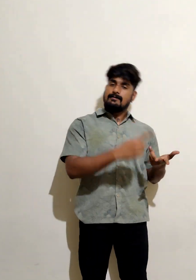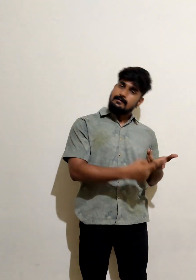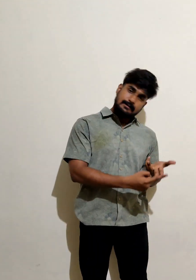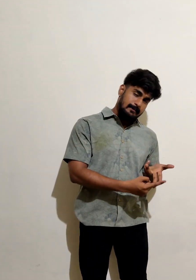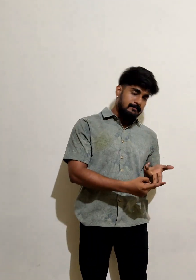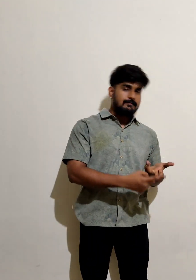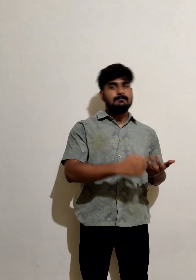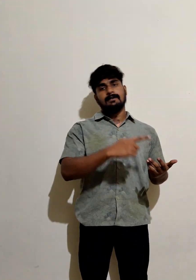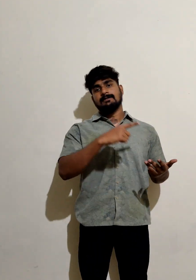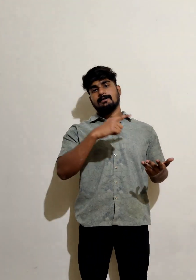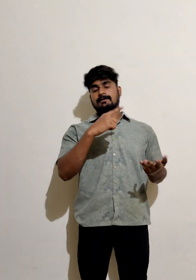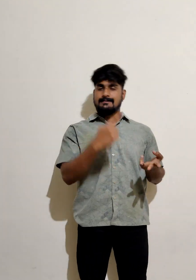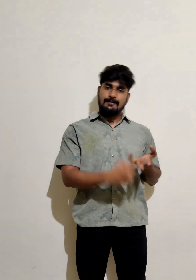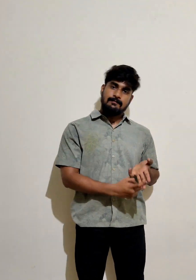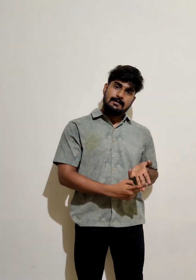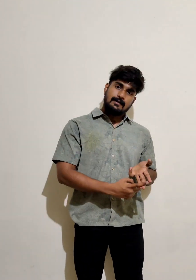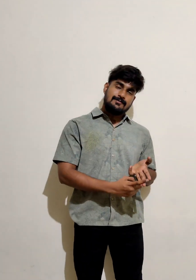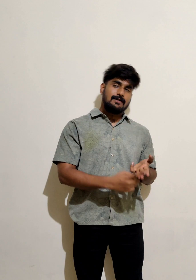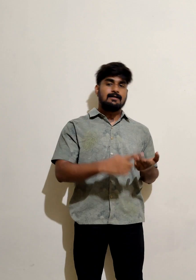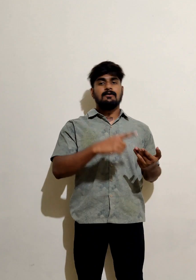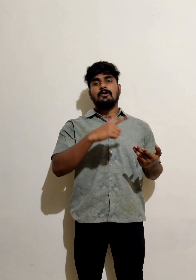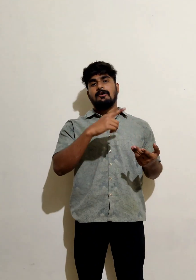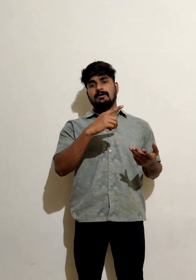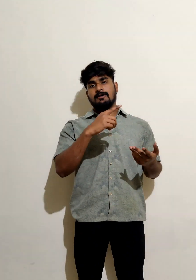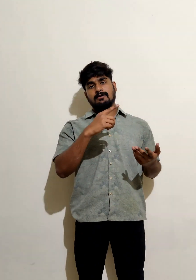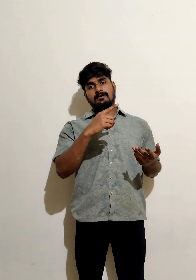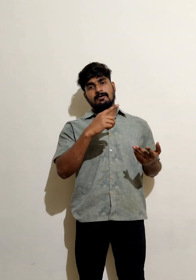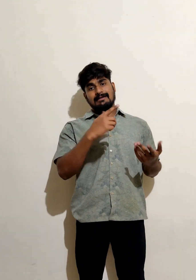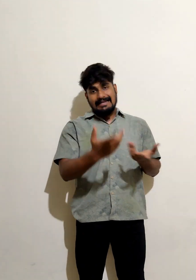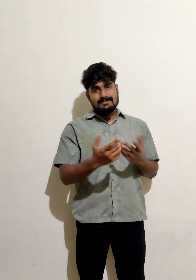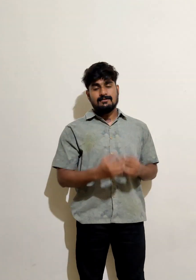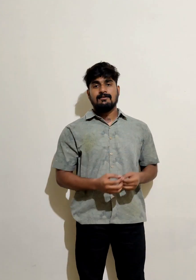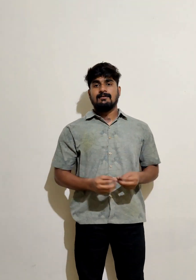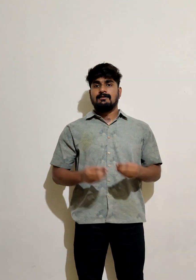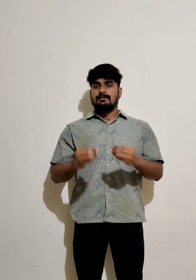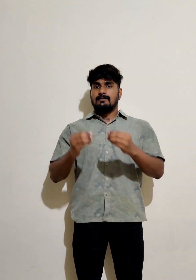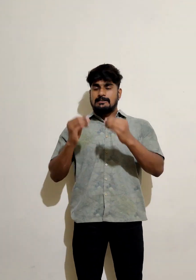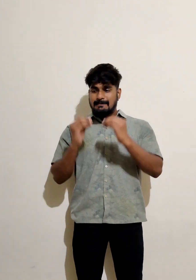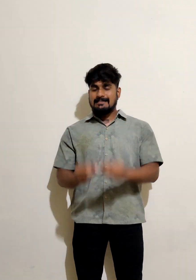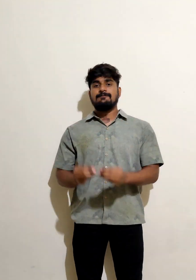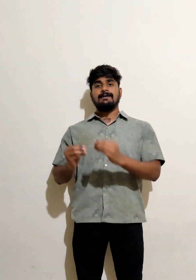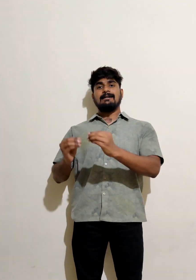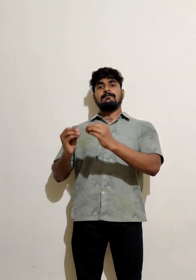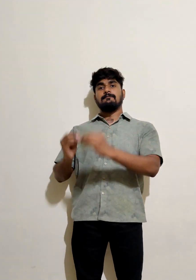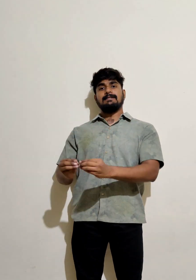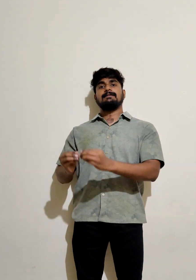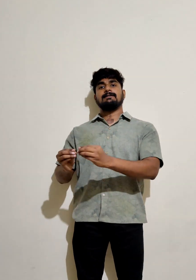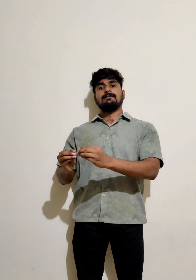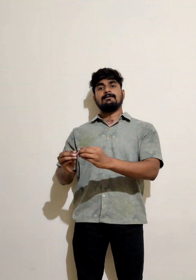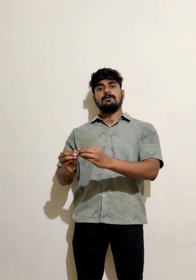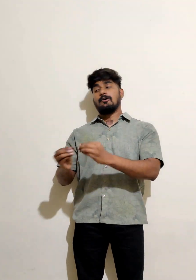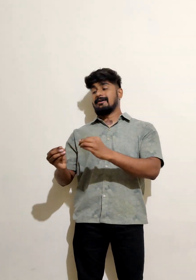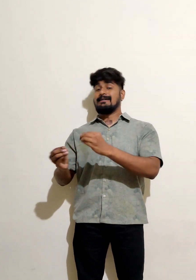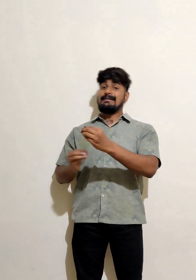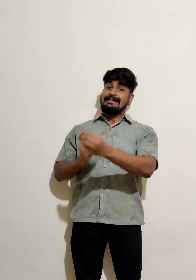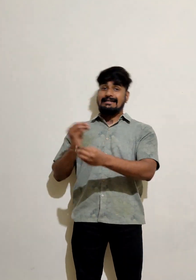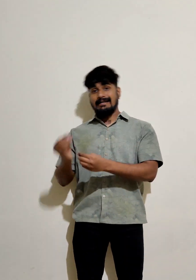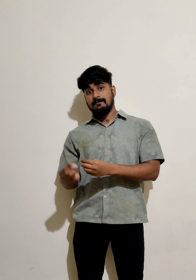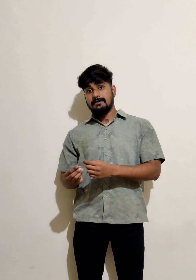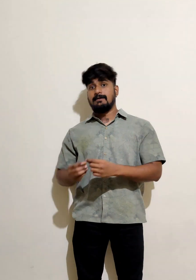member, same method, same constructor or a class specified with the or declared with